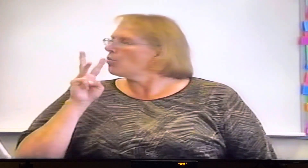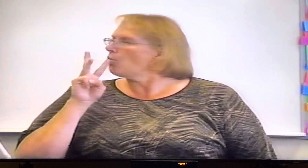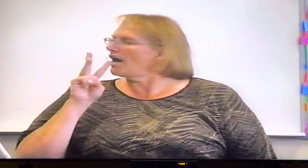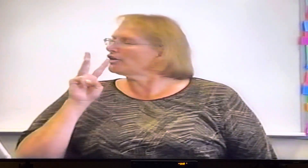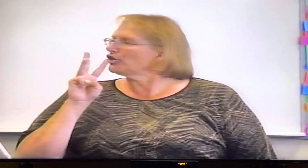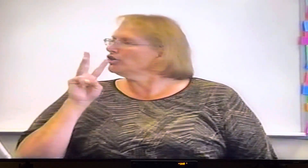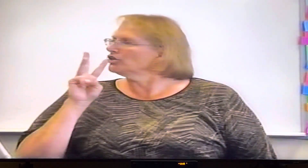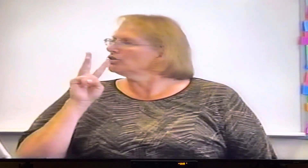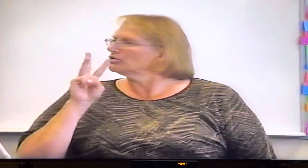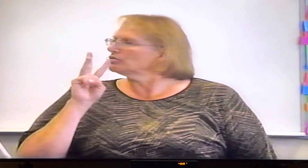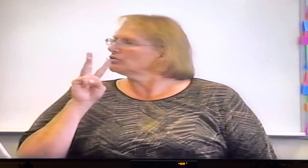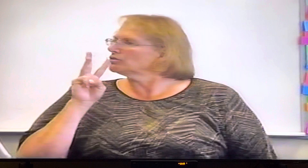water,